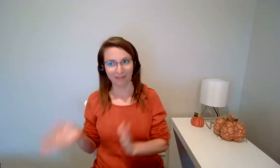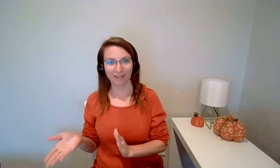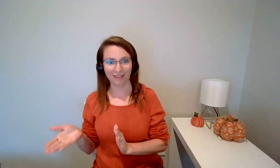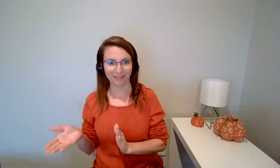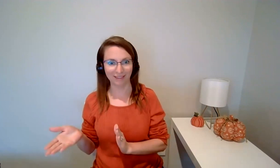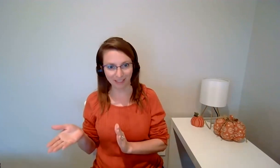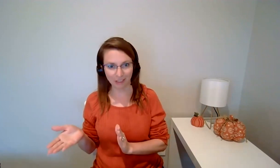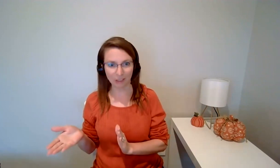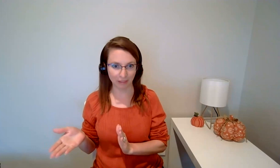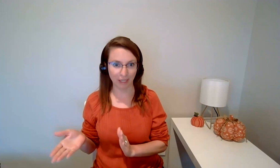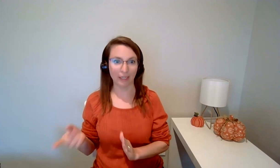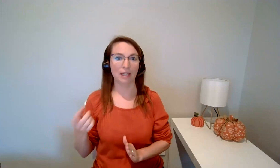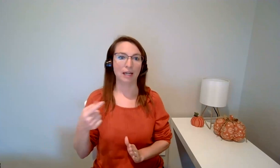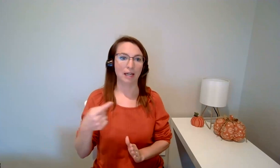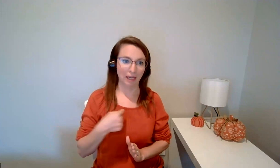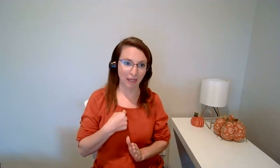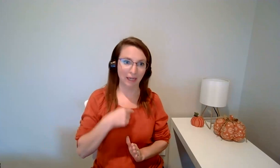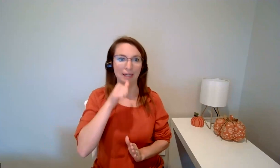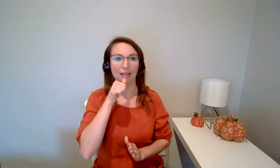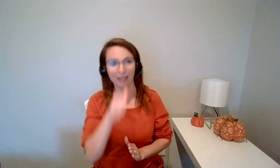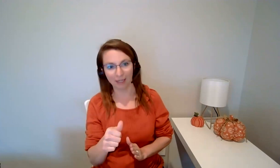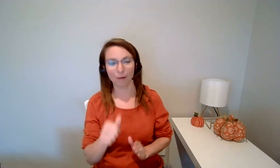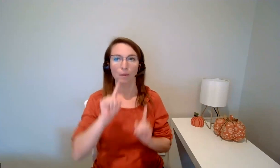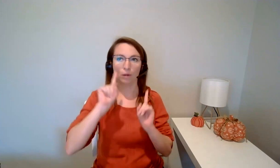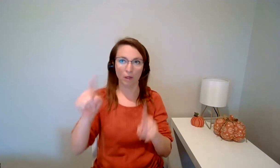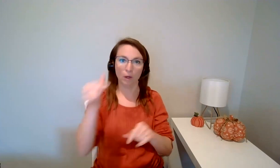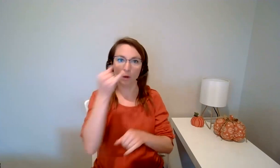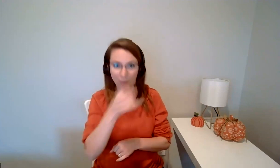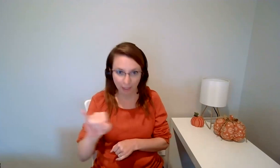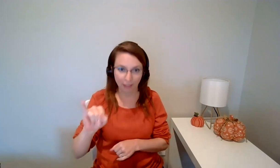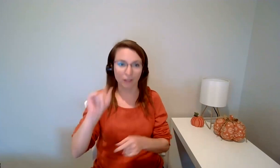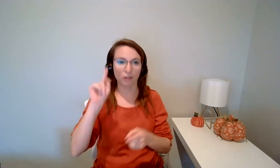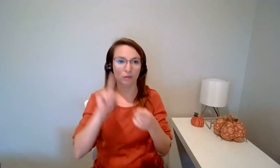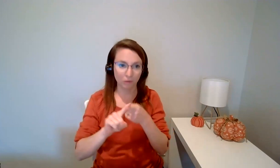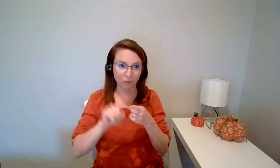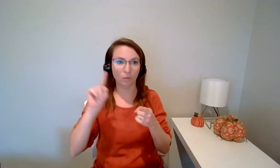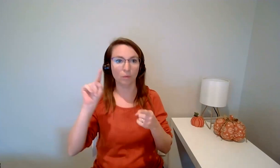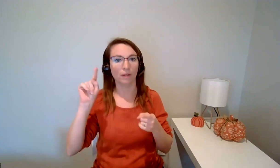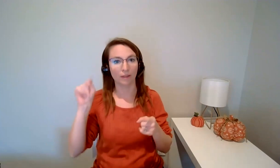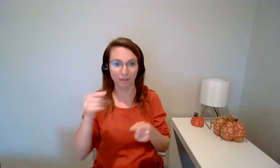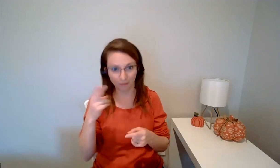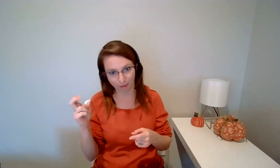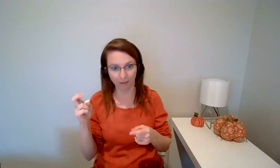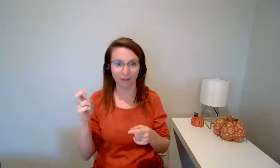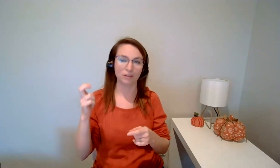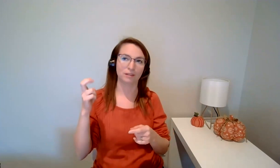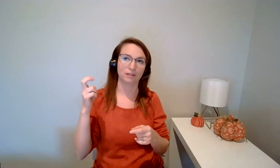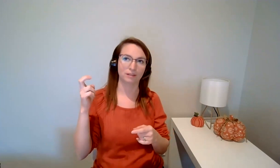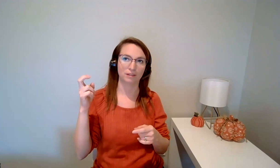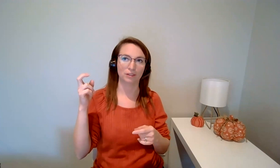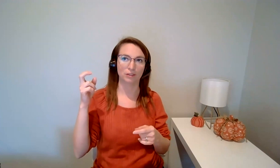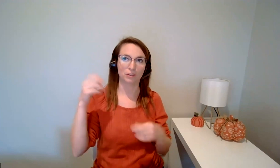In SEE, you would sign I am going to the